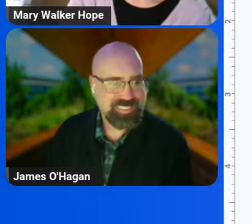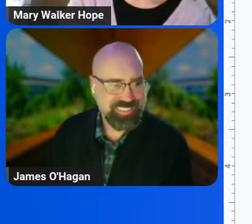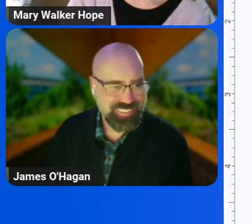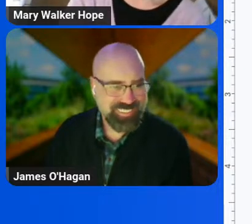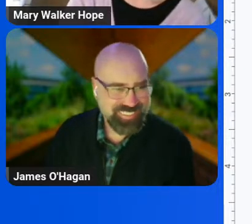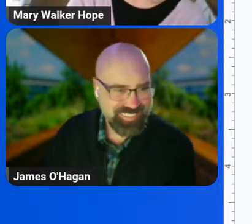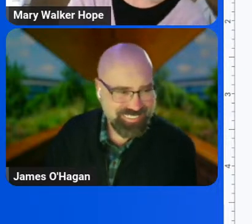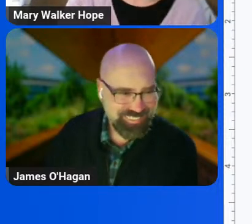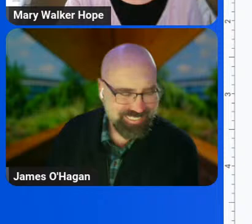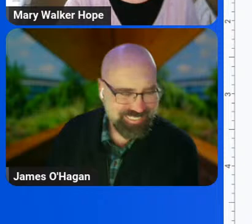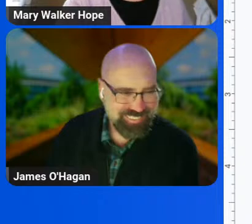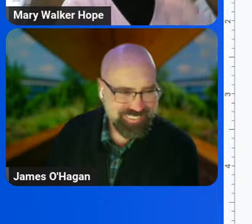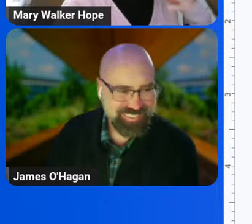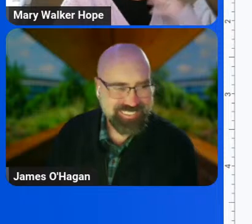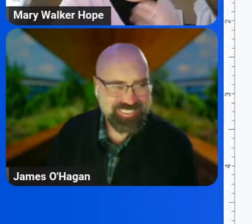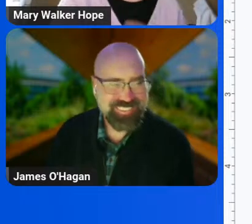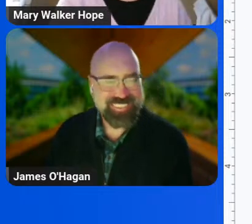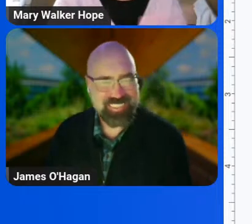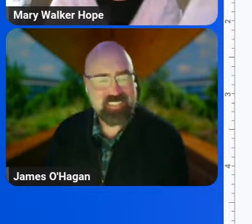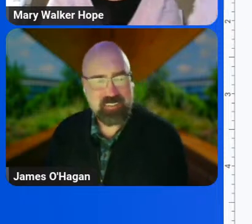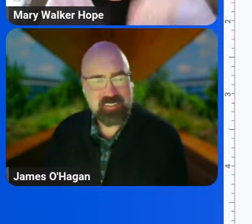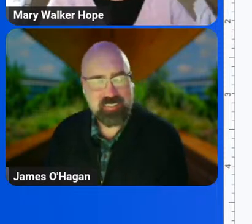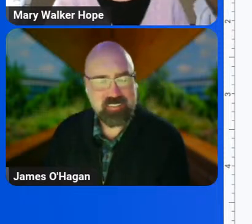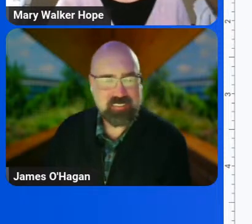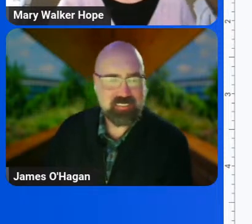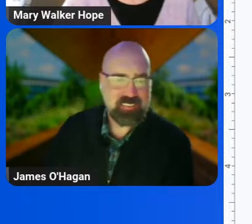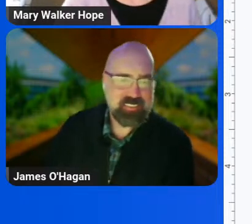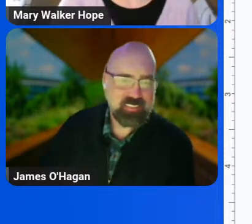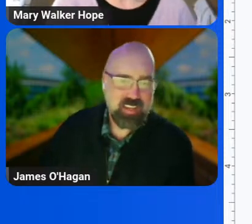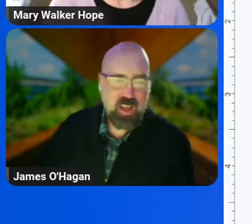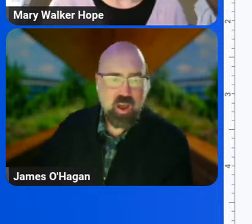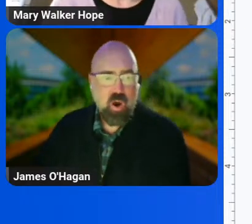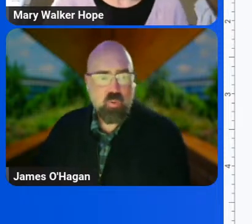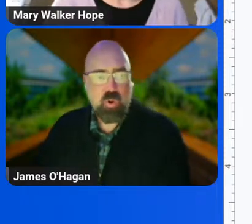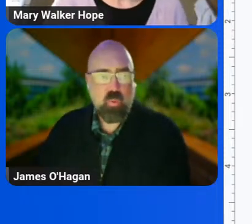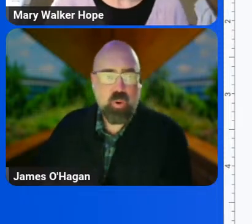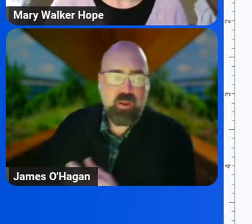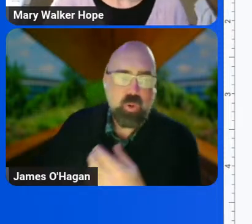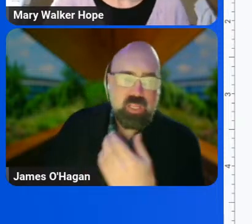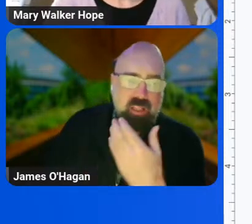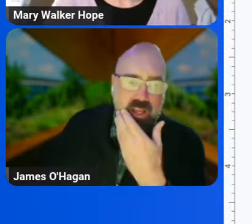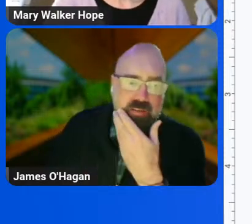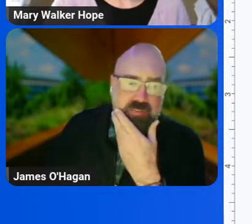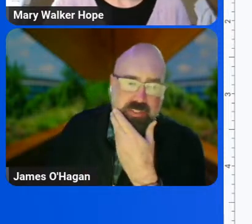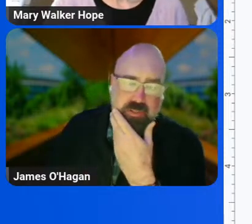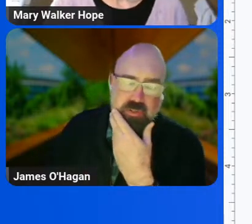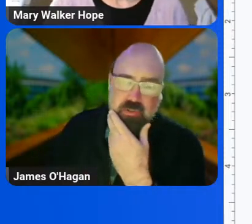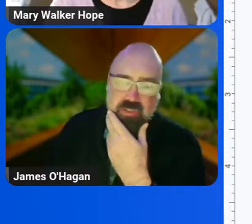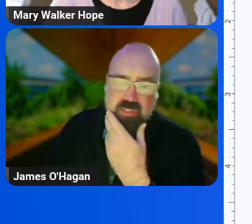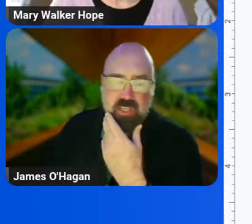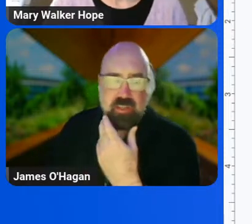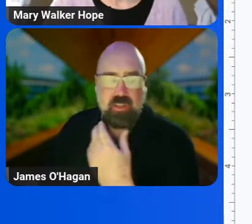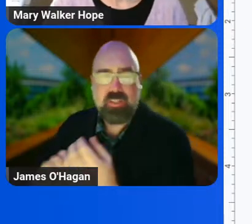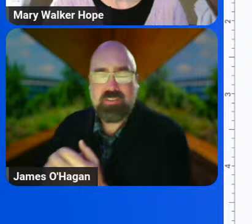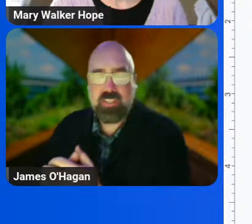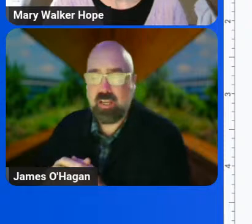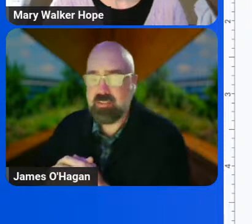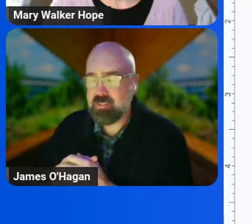this is your backdoor stuff. So away you go. Go ahead. Well, we would love to see, you can see us